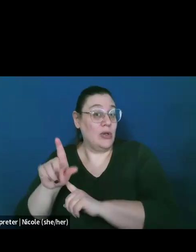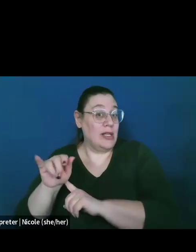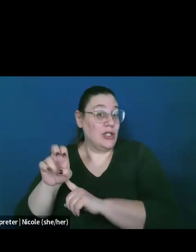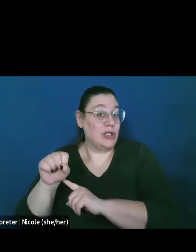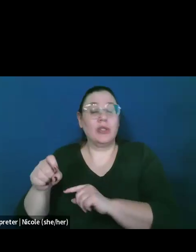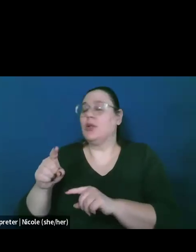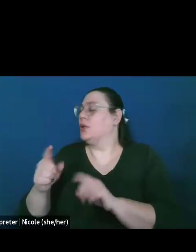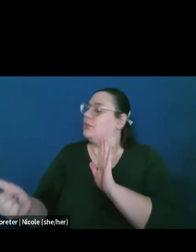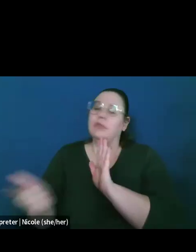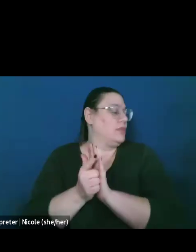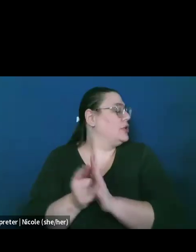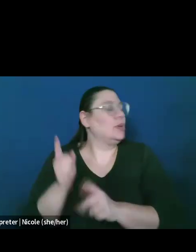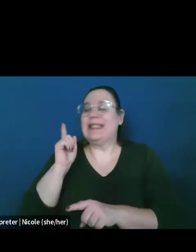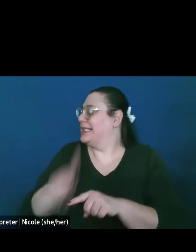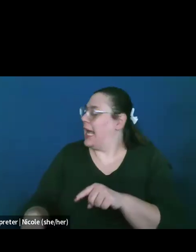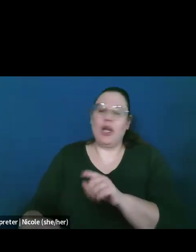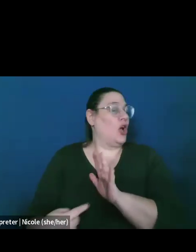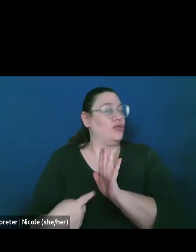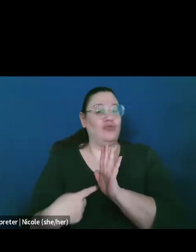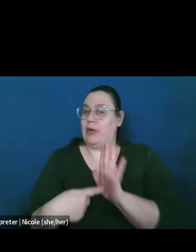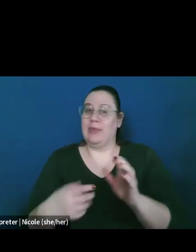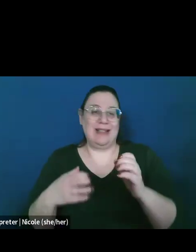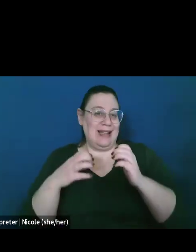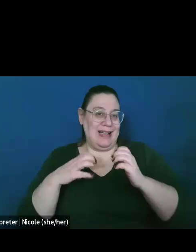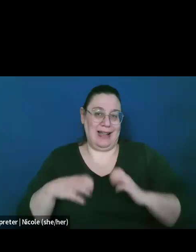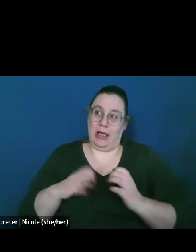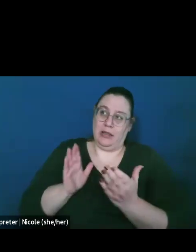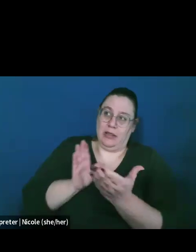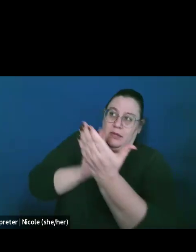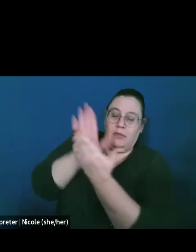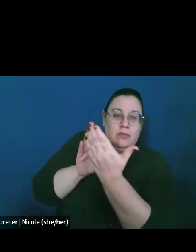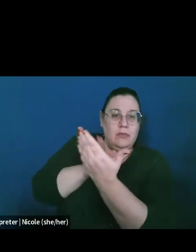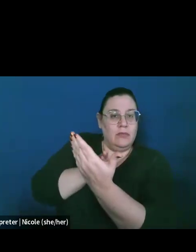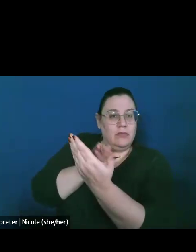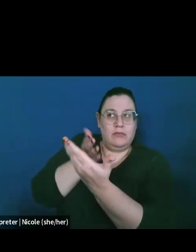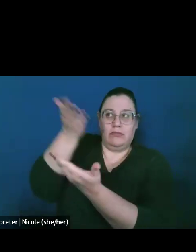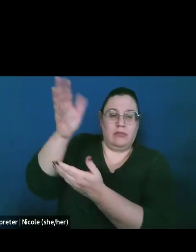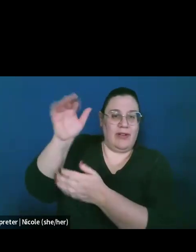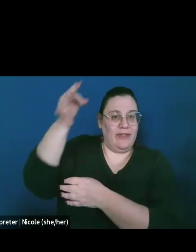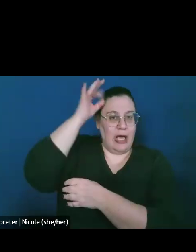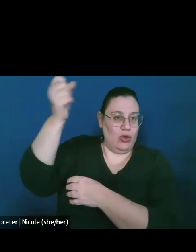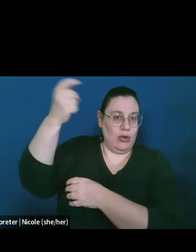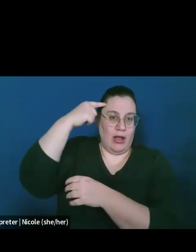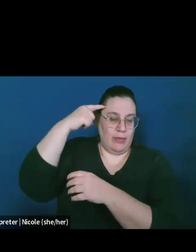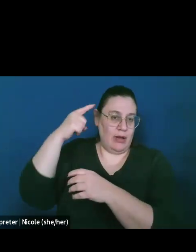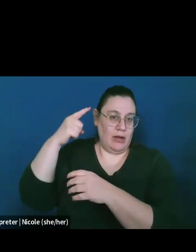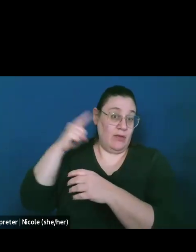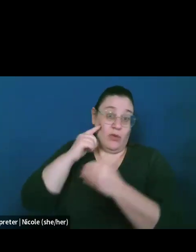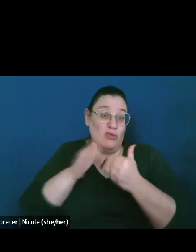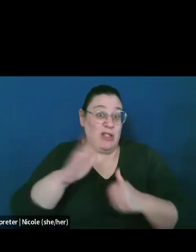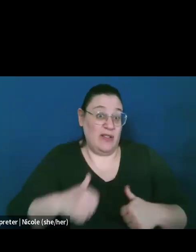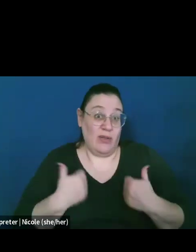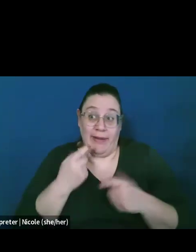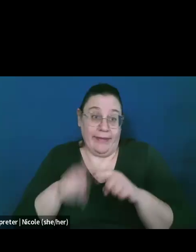cannot represent clients in front of the federal government on those matters for the rest of your life.